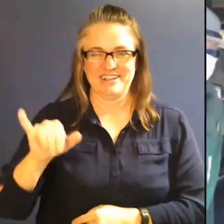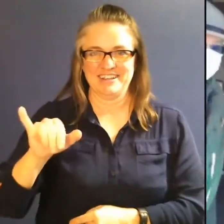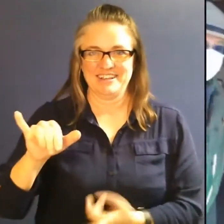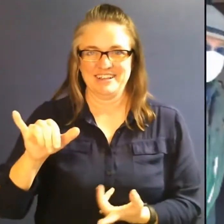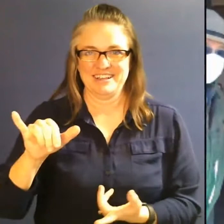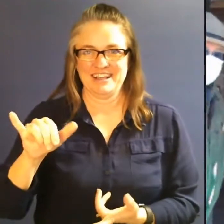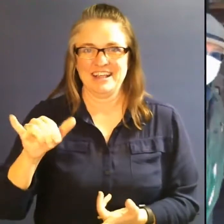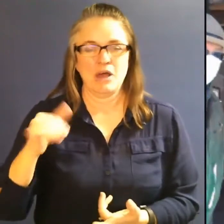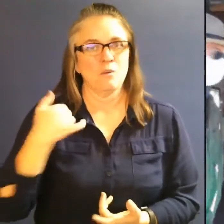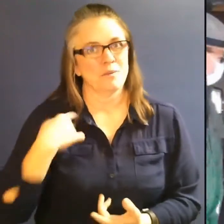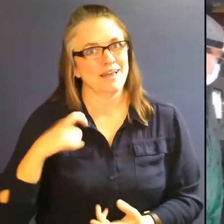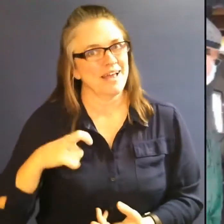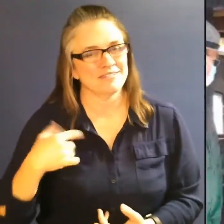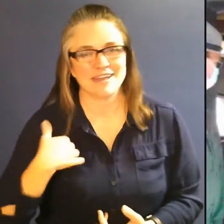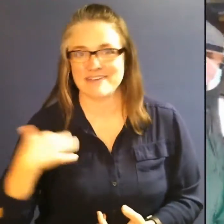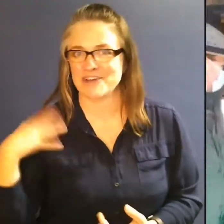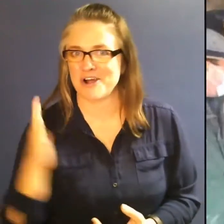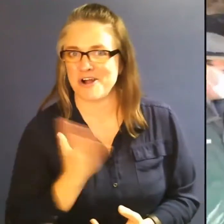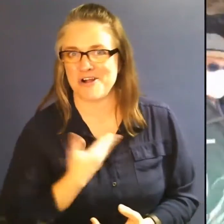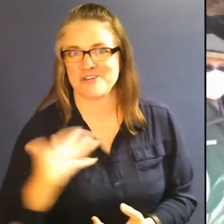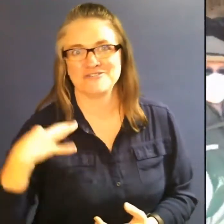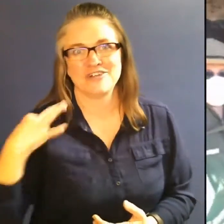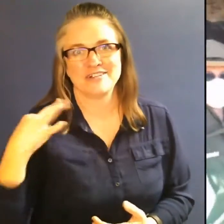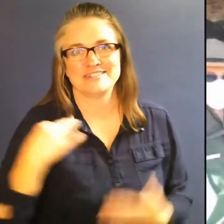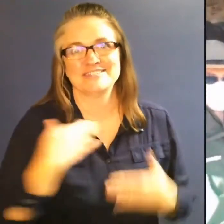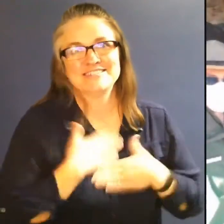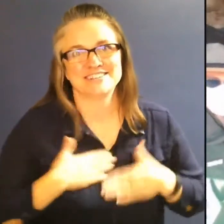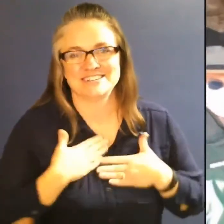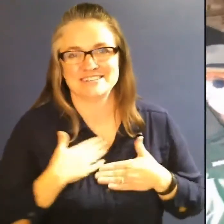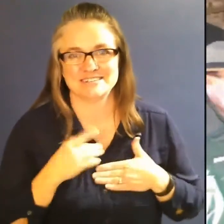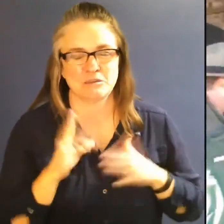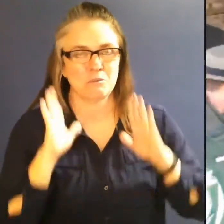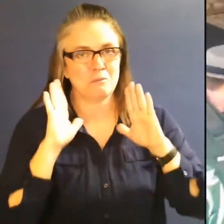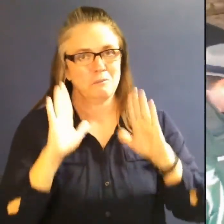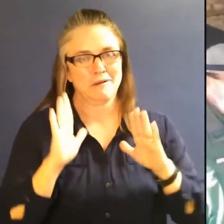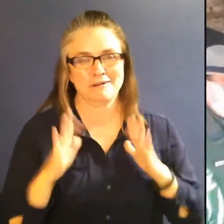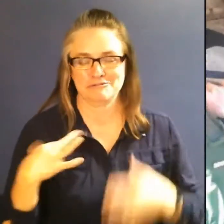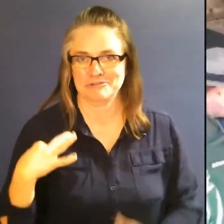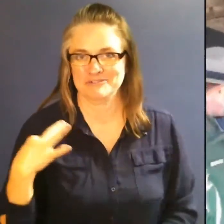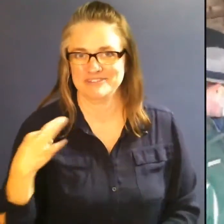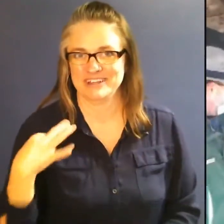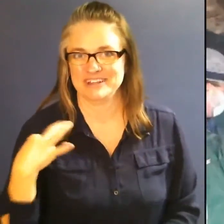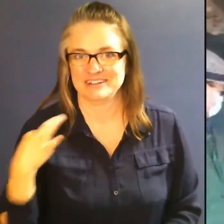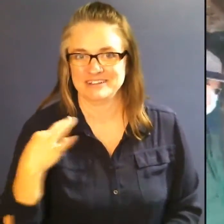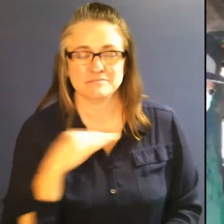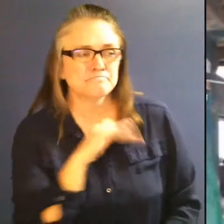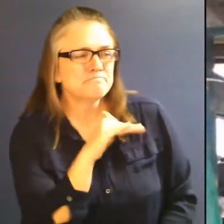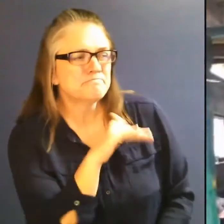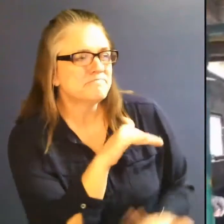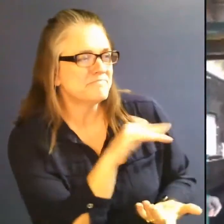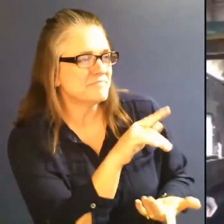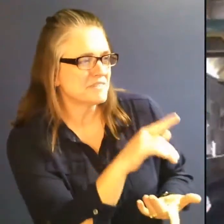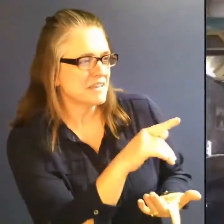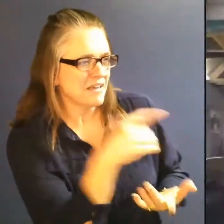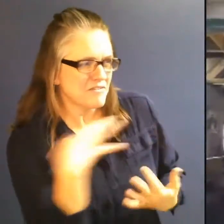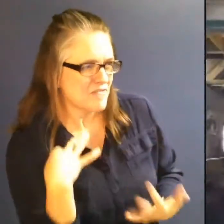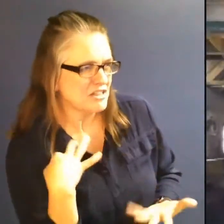without volunteers, okay? And super ones at that. Hey, Harry, when were you volunteer of the year?